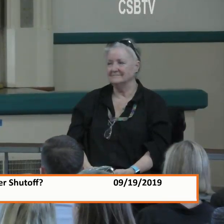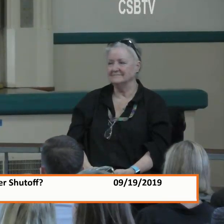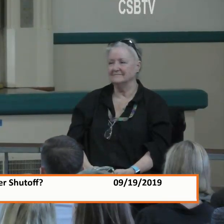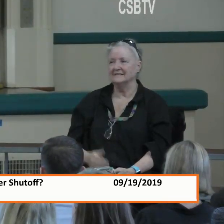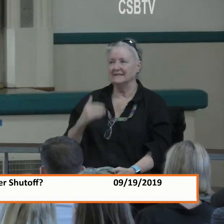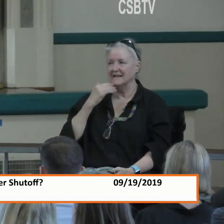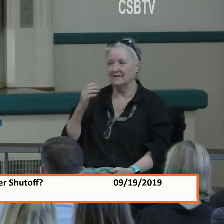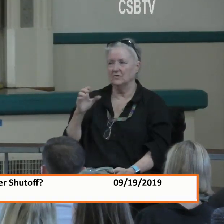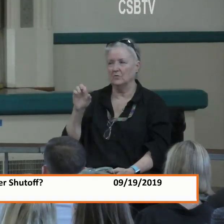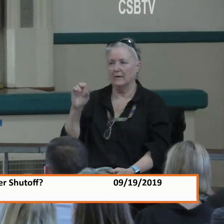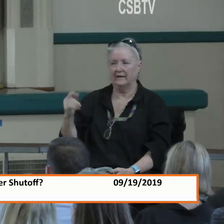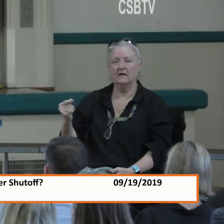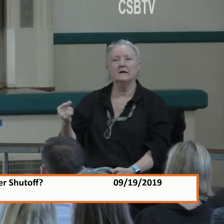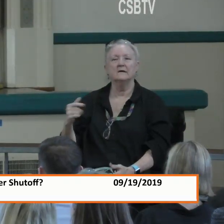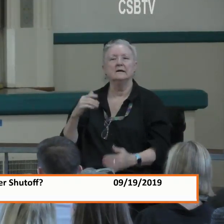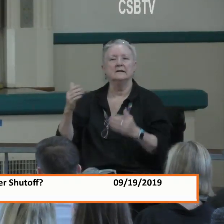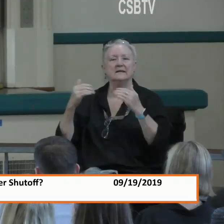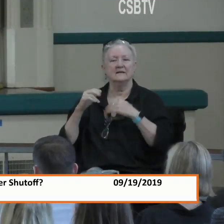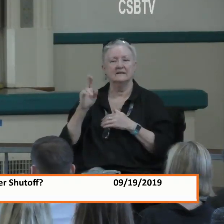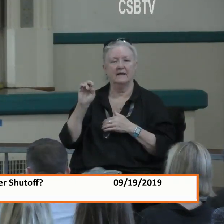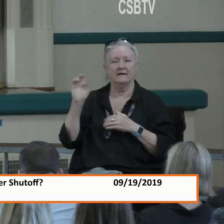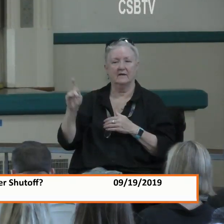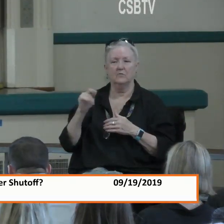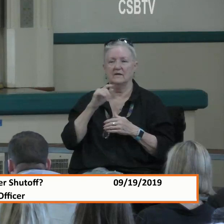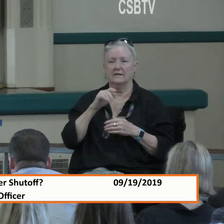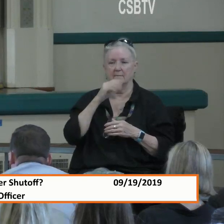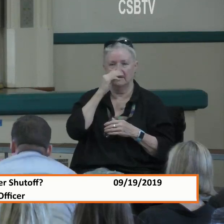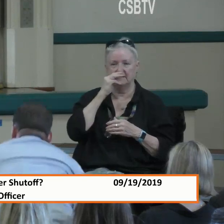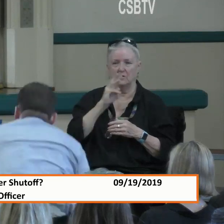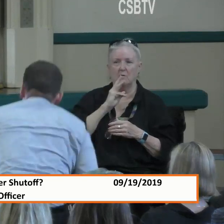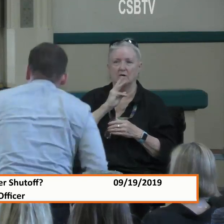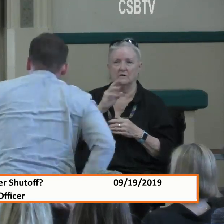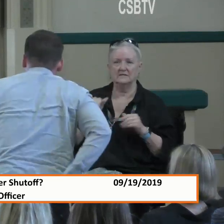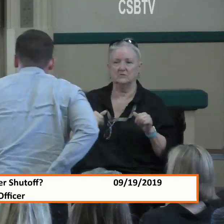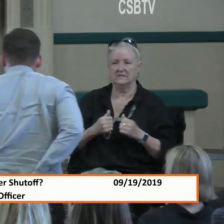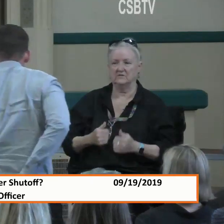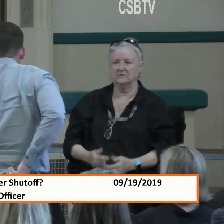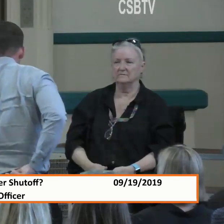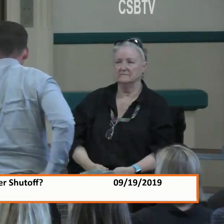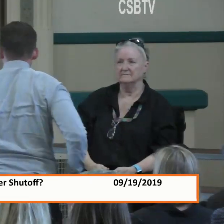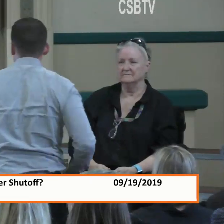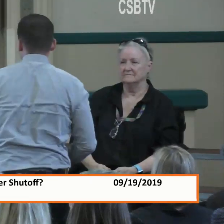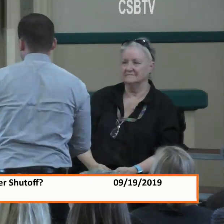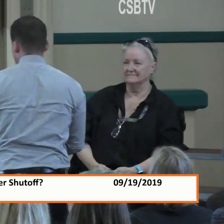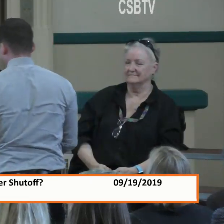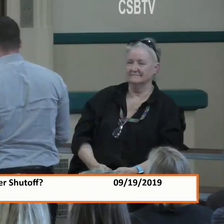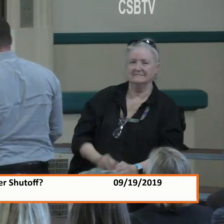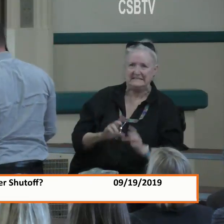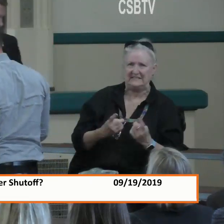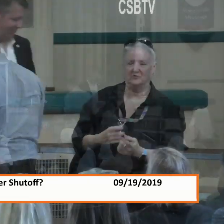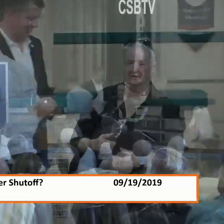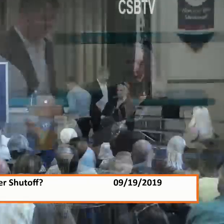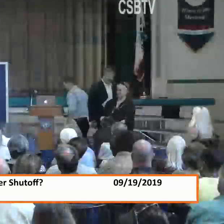Thank you, Craig. Next up, we've got Nick with Montecito Water Association District.